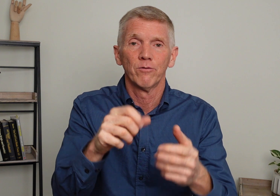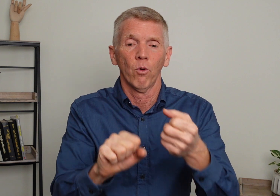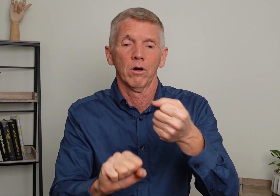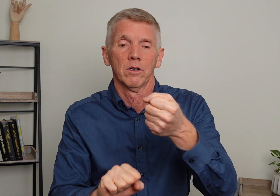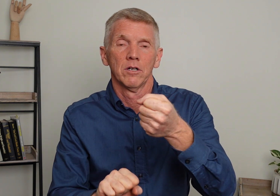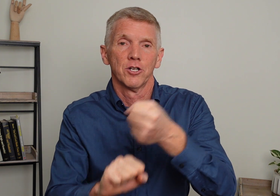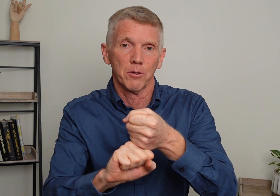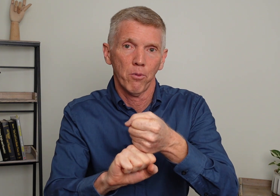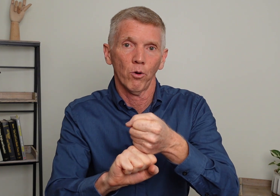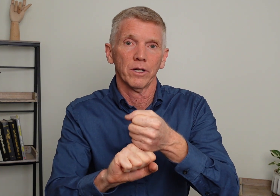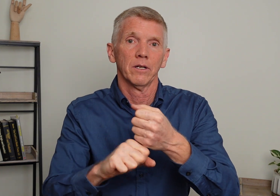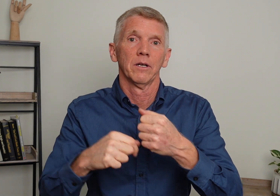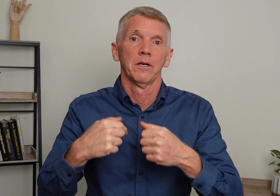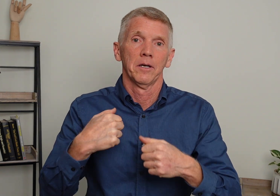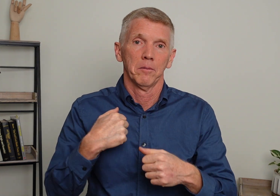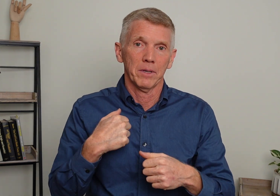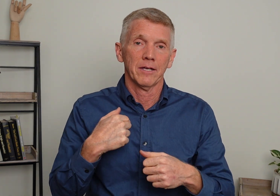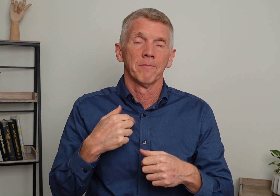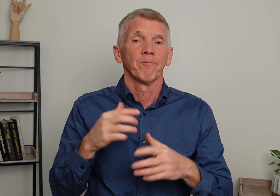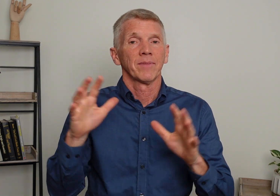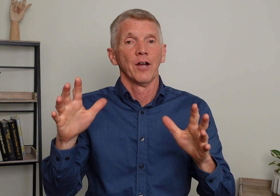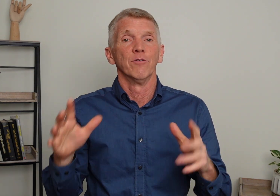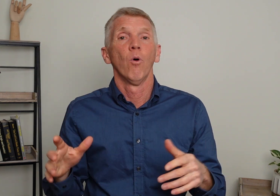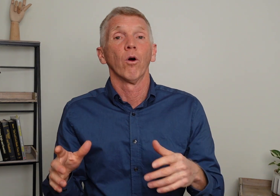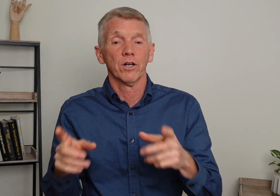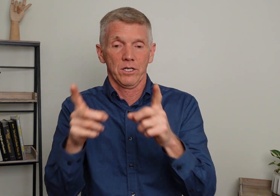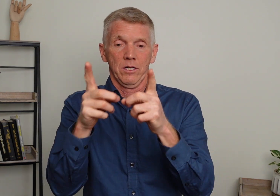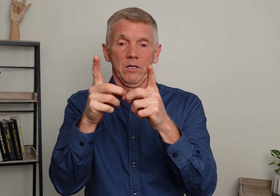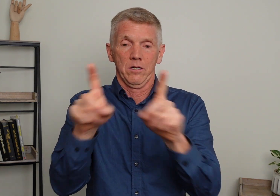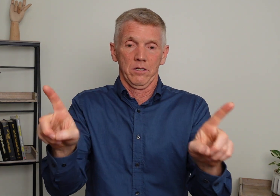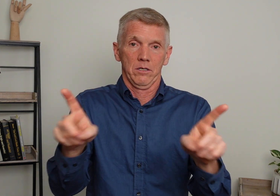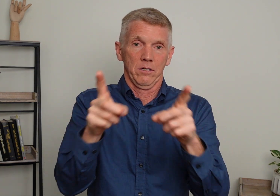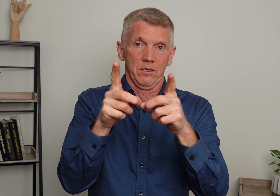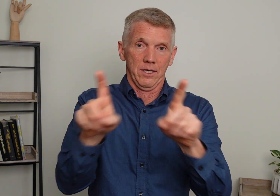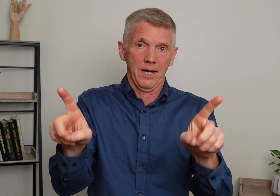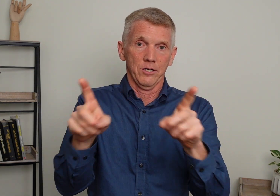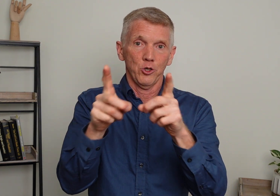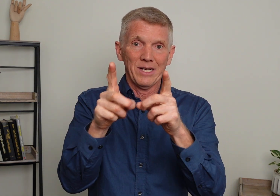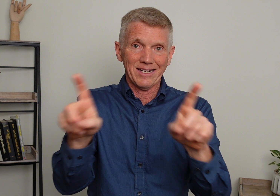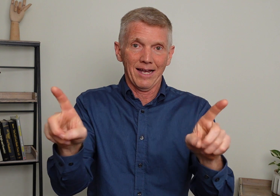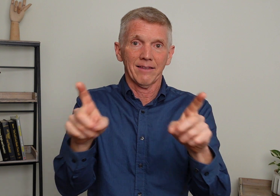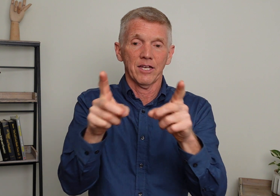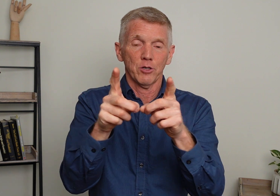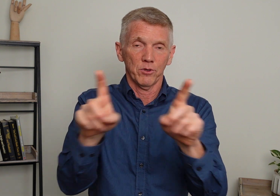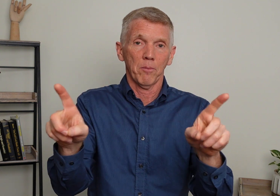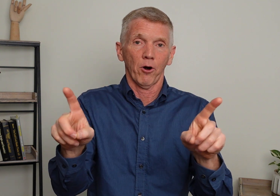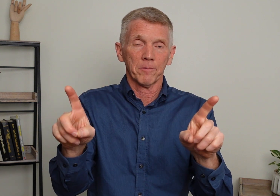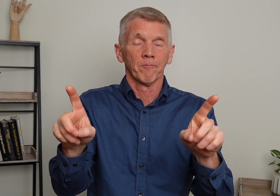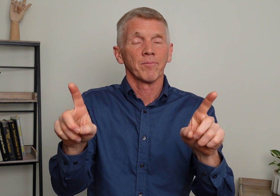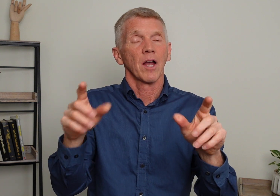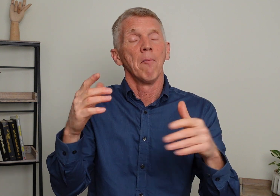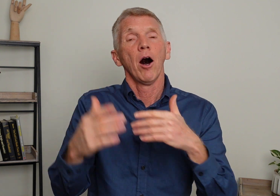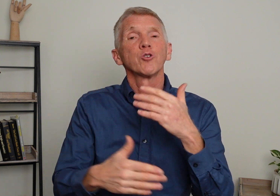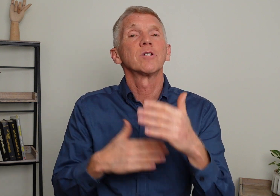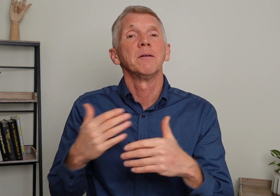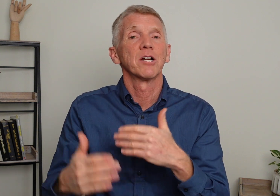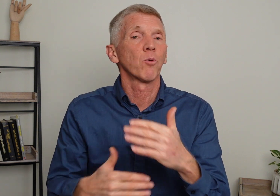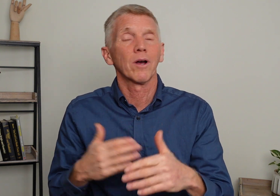for supporting me. Now, divorce, okay, two D's like this, you pull them apart. I'm also seeing much more